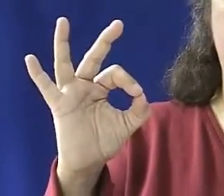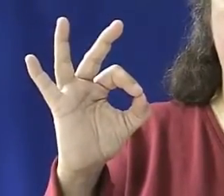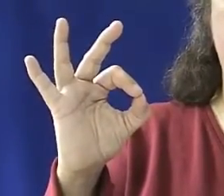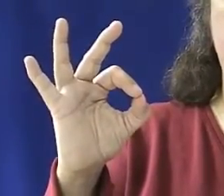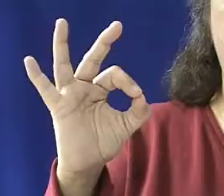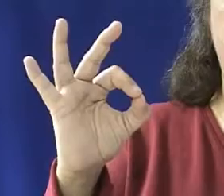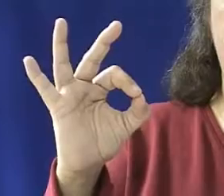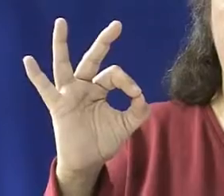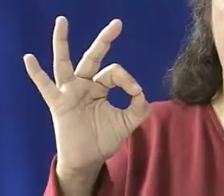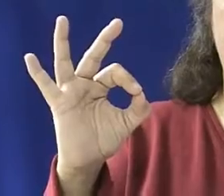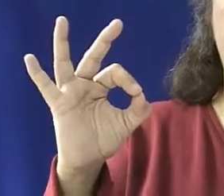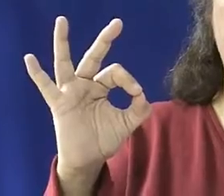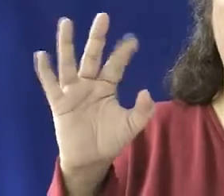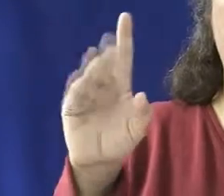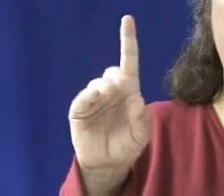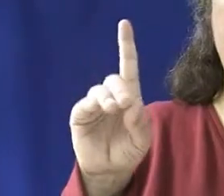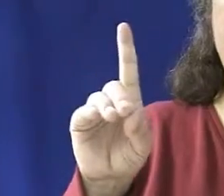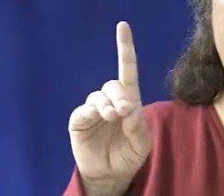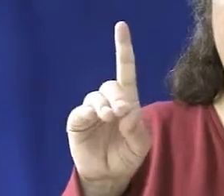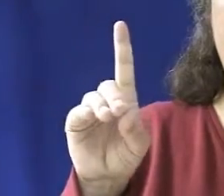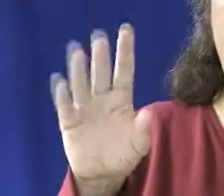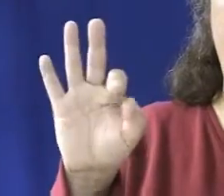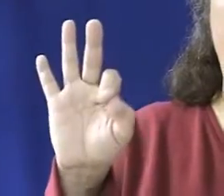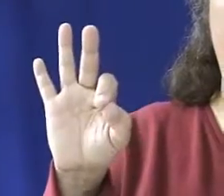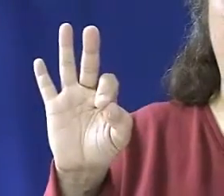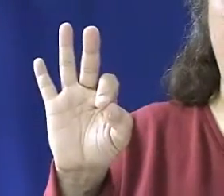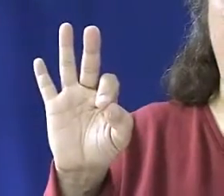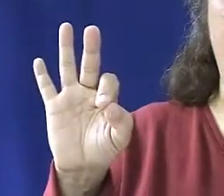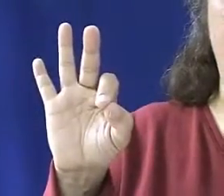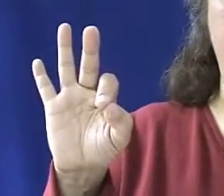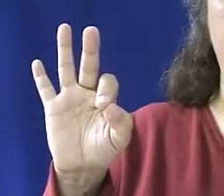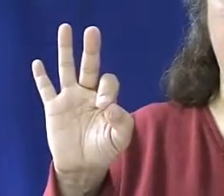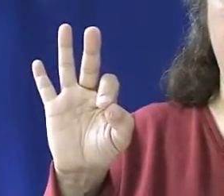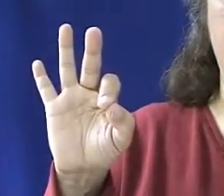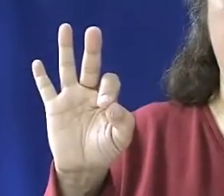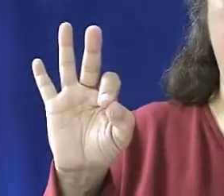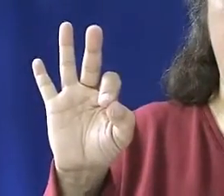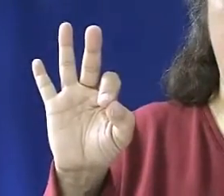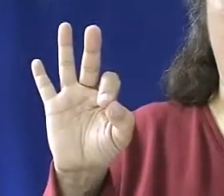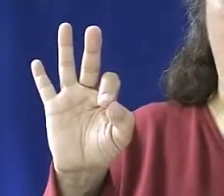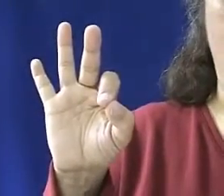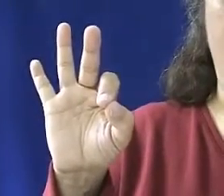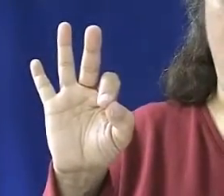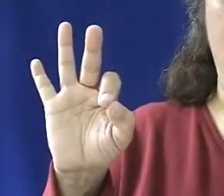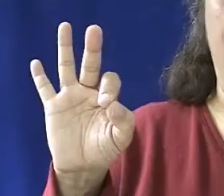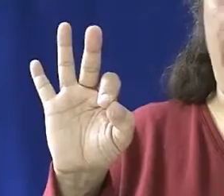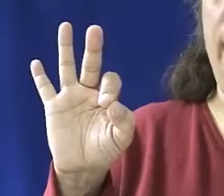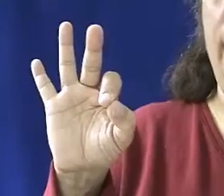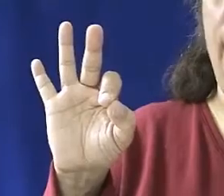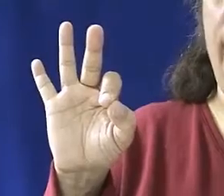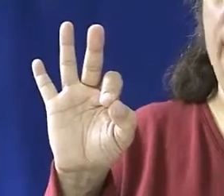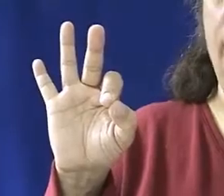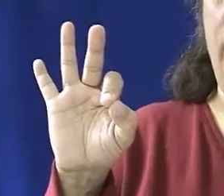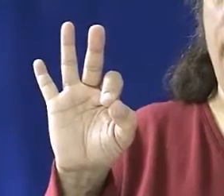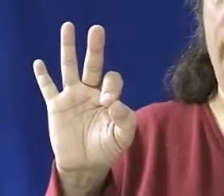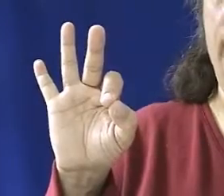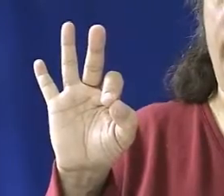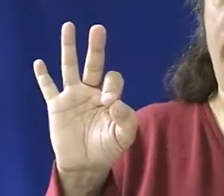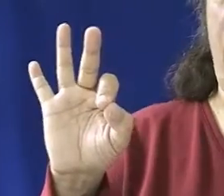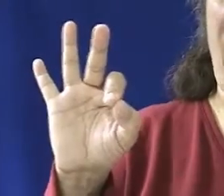F. Many beginners get D and F confused. I don't know why. They don't look anything alike to me, but as